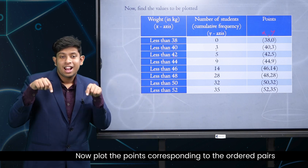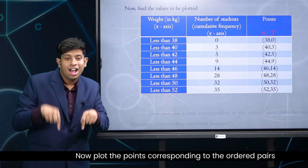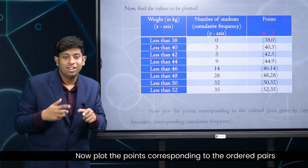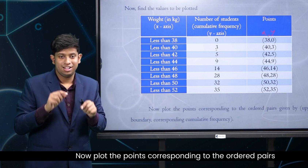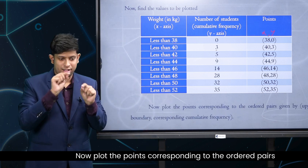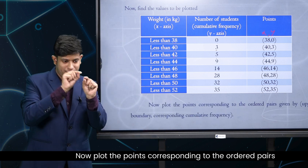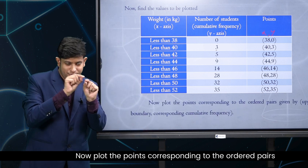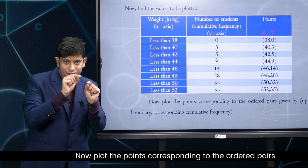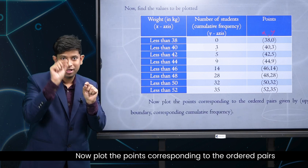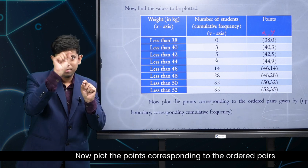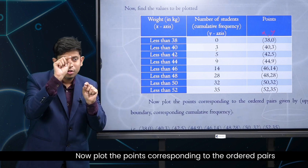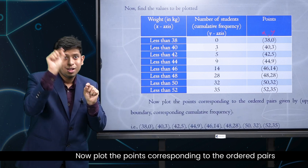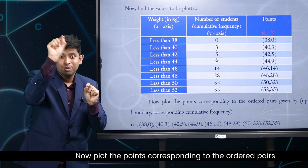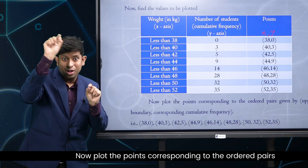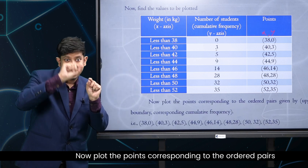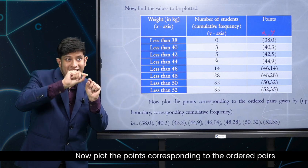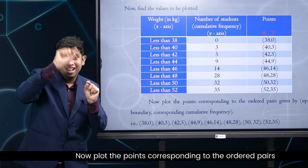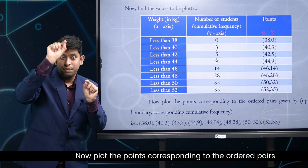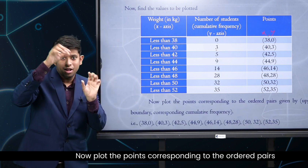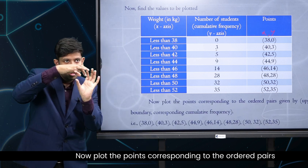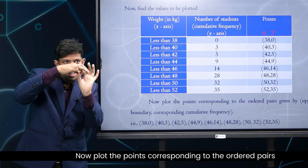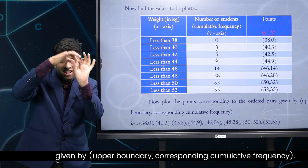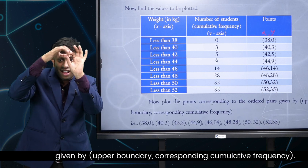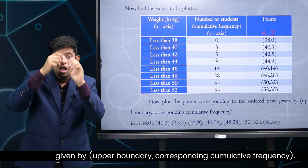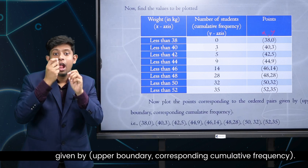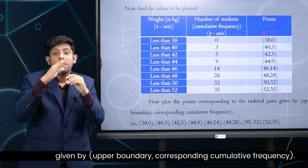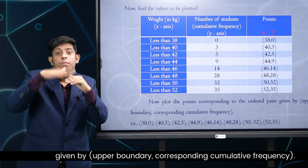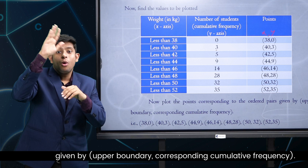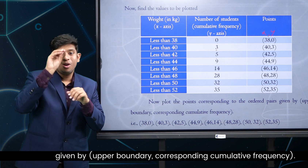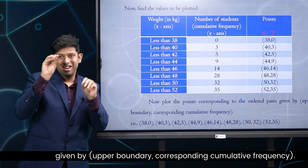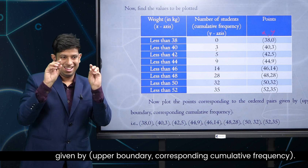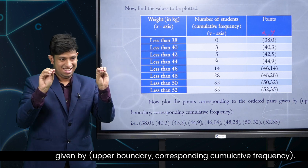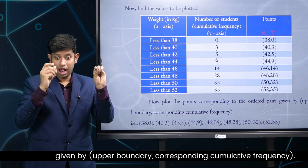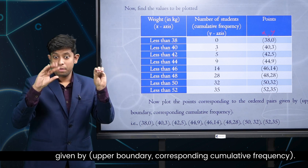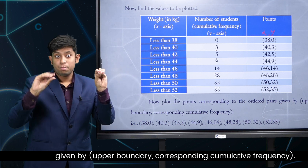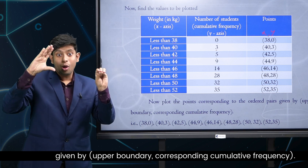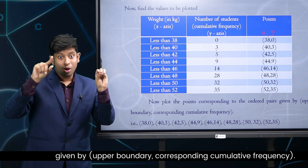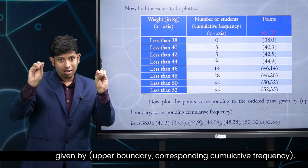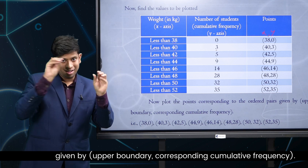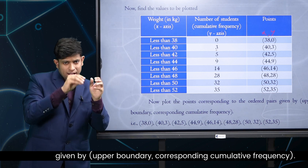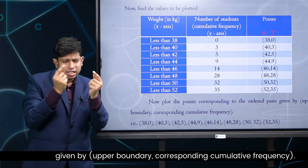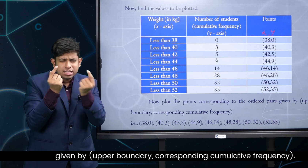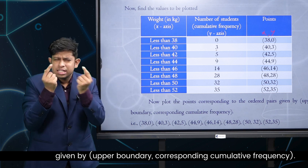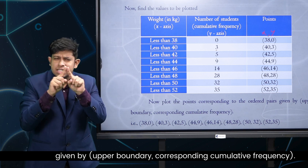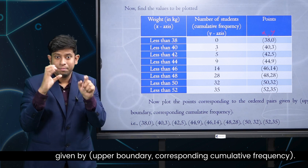Now plot the points corresponding to the ordered pairs given by upper boundary comma corresponding cumulative frequency.